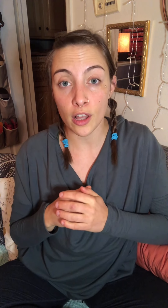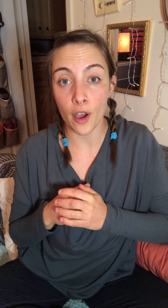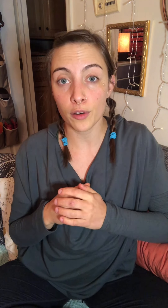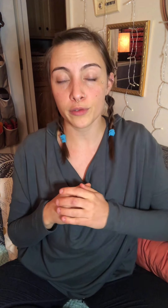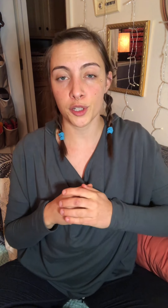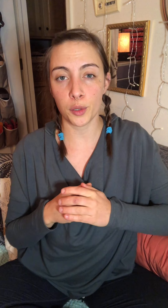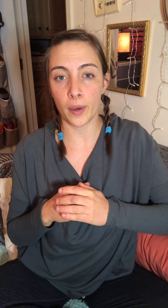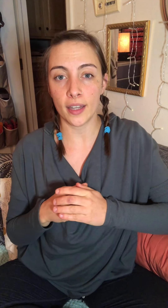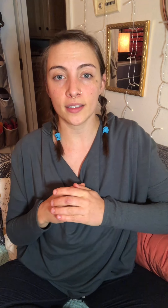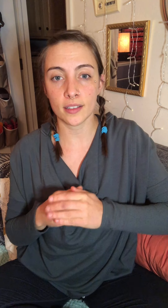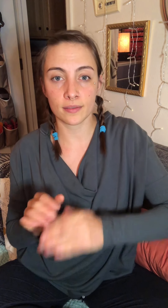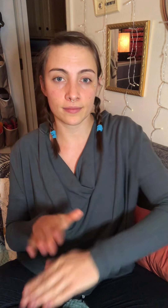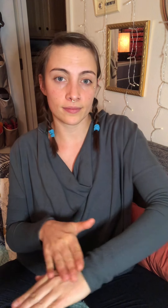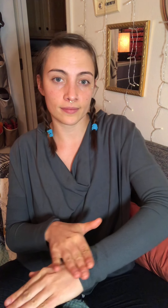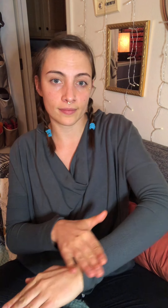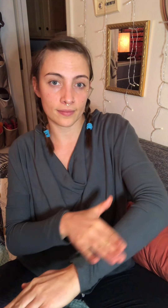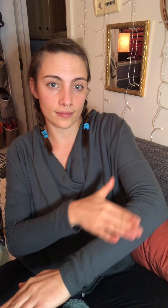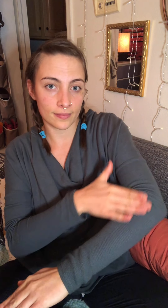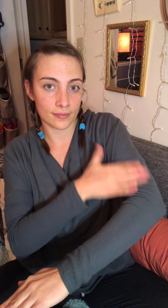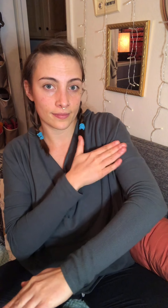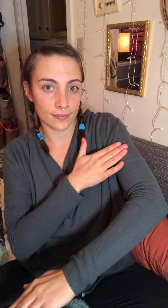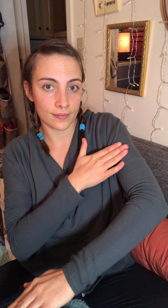slow, 2 ways,